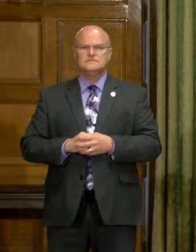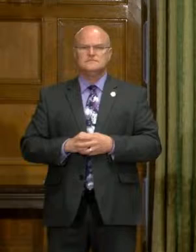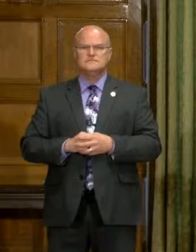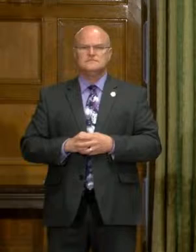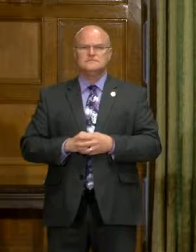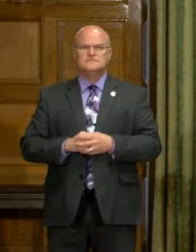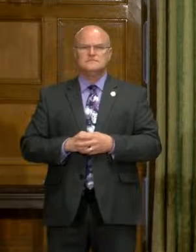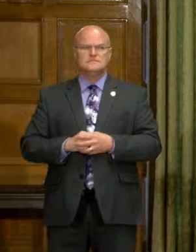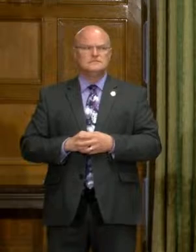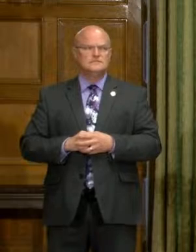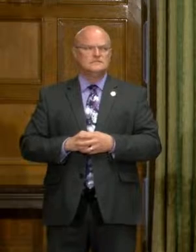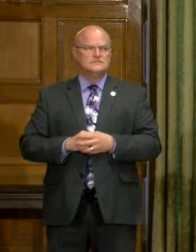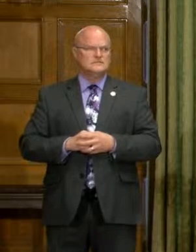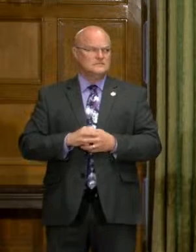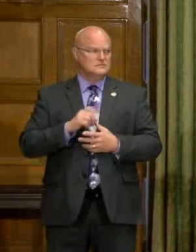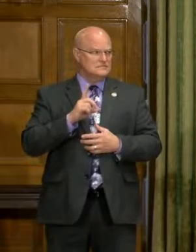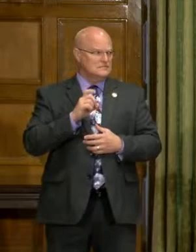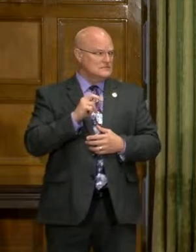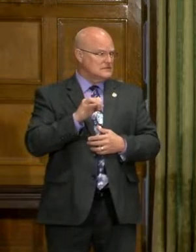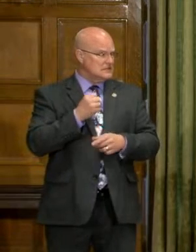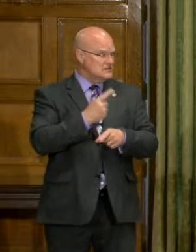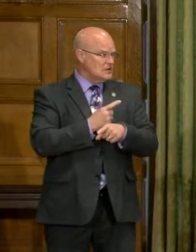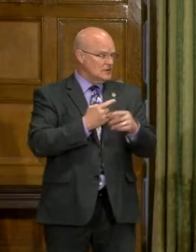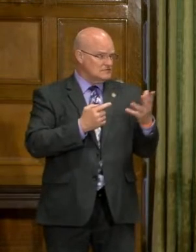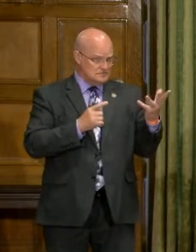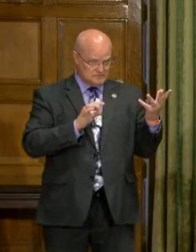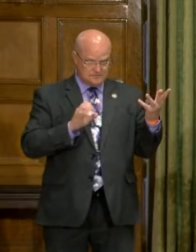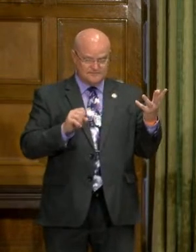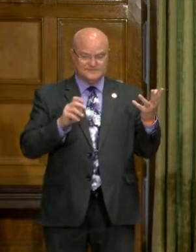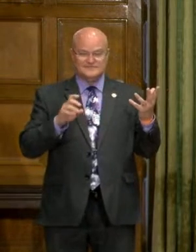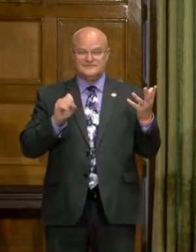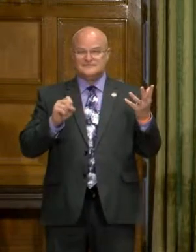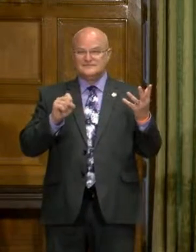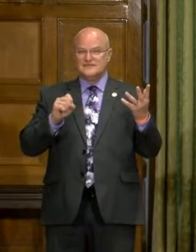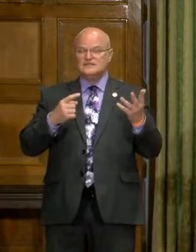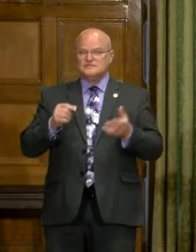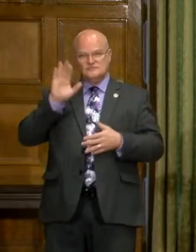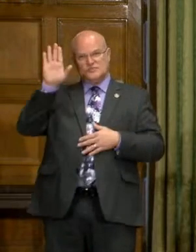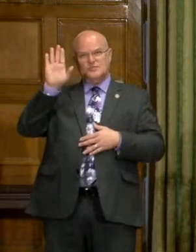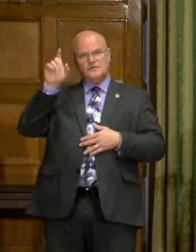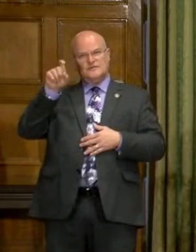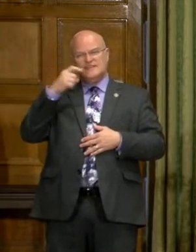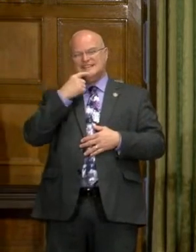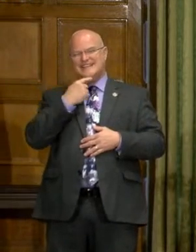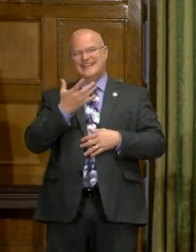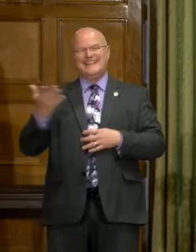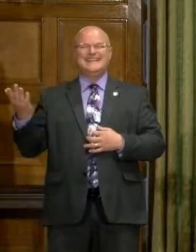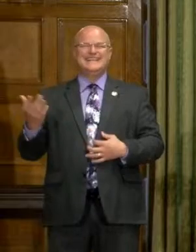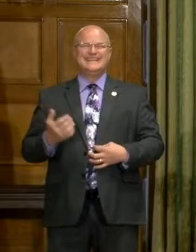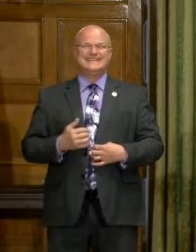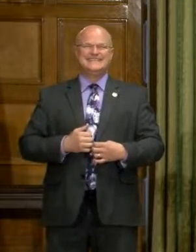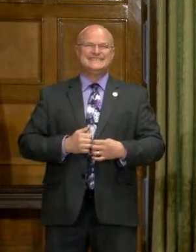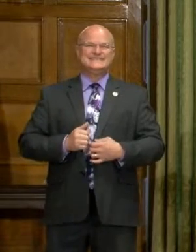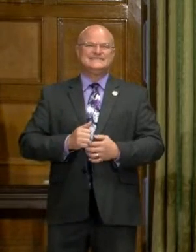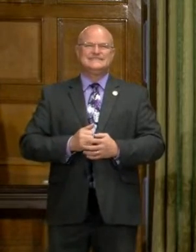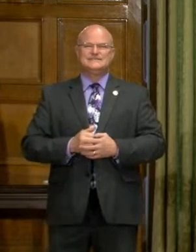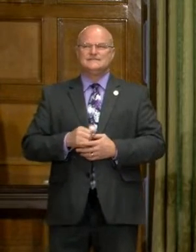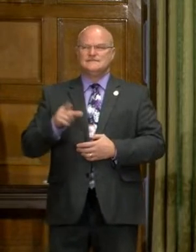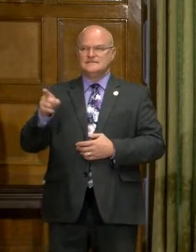Did Dennis, did I get that right? Cindy? You all just jump up here.